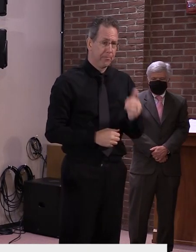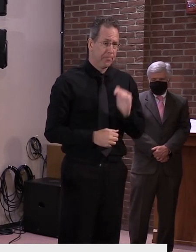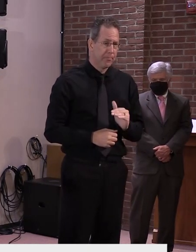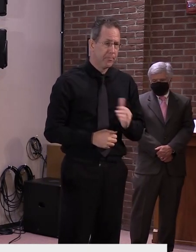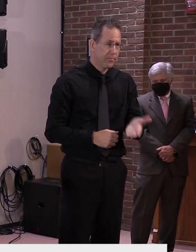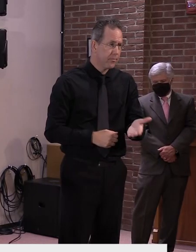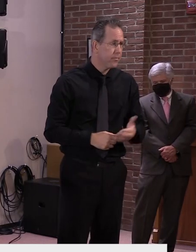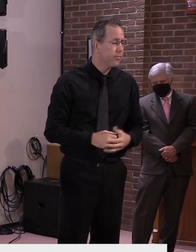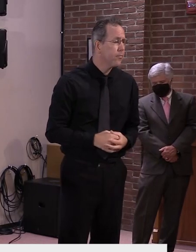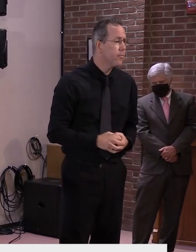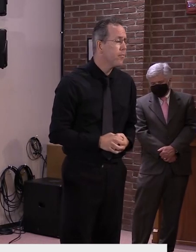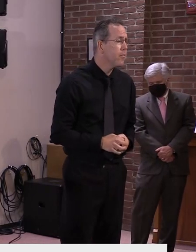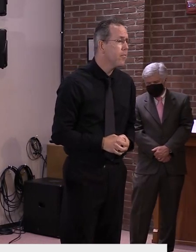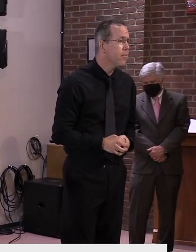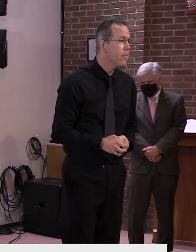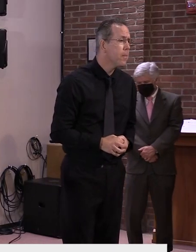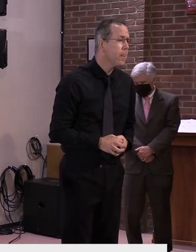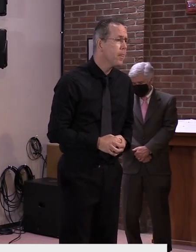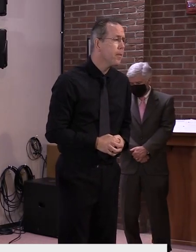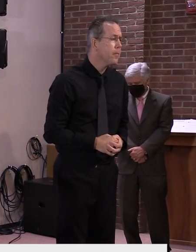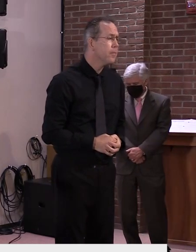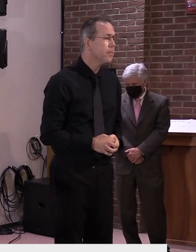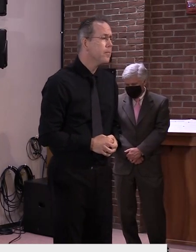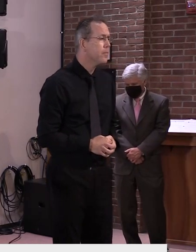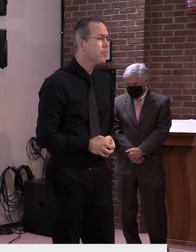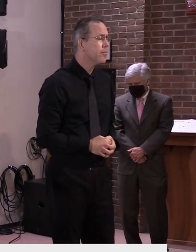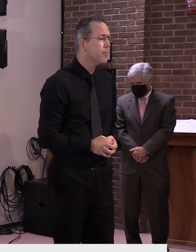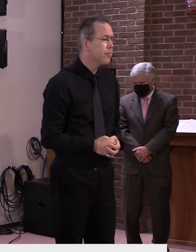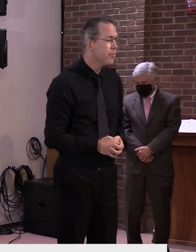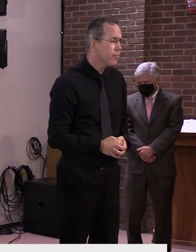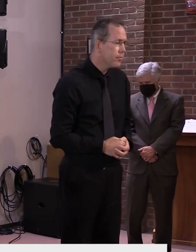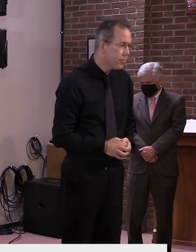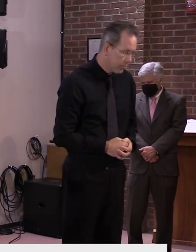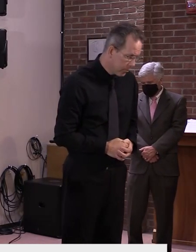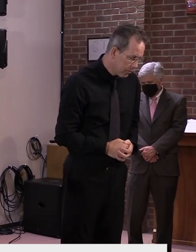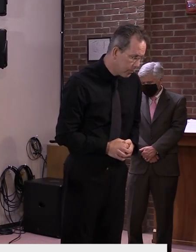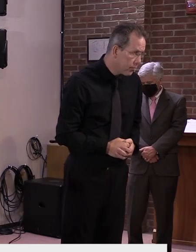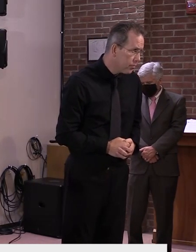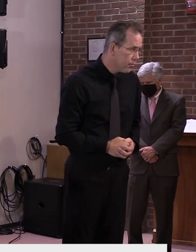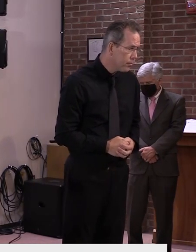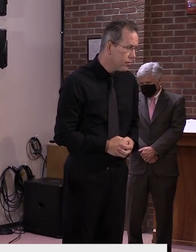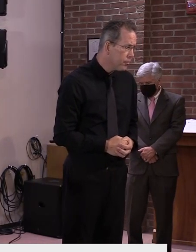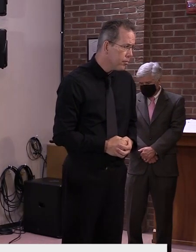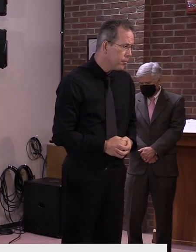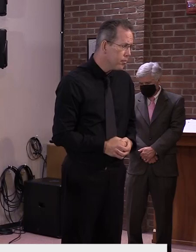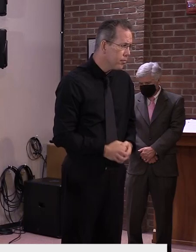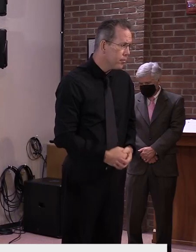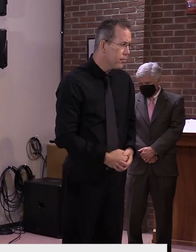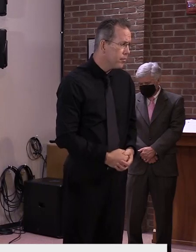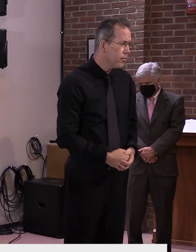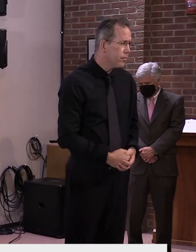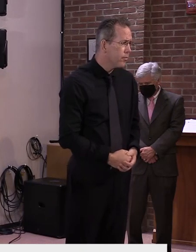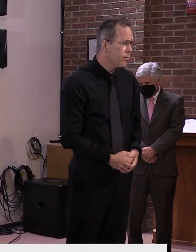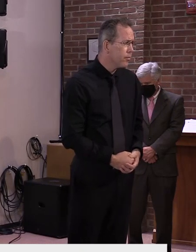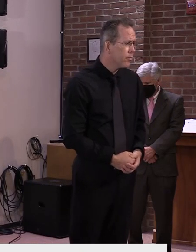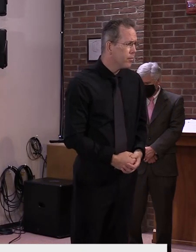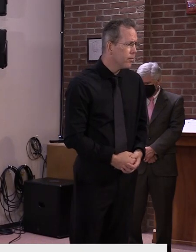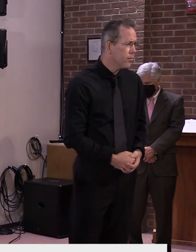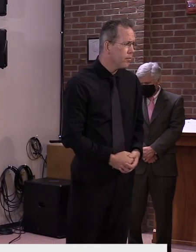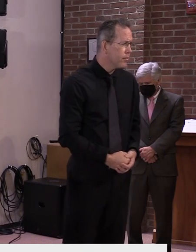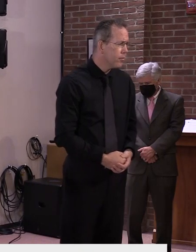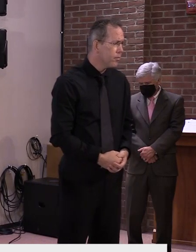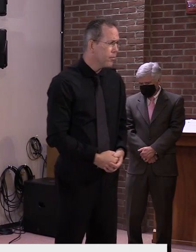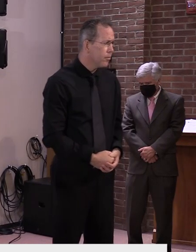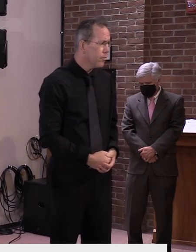Express. Yes, good afternoon. I realize you can't stop it, but do you discourage Vermonters from going